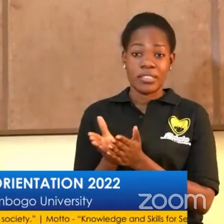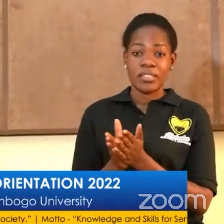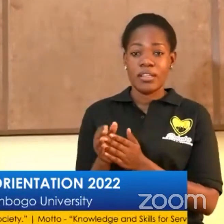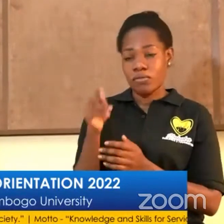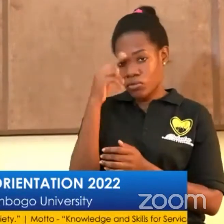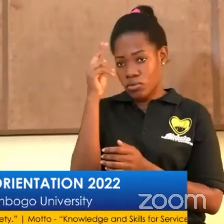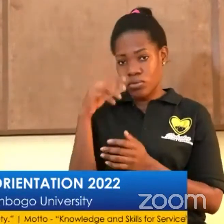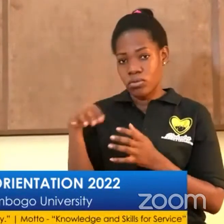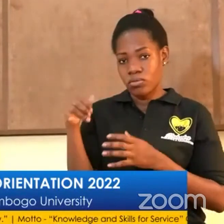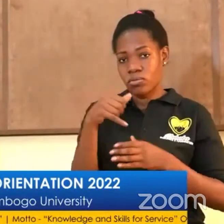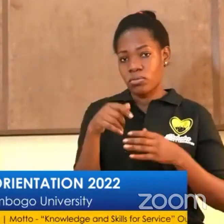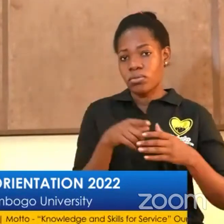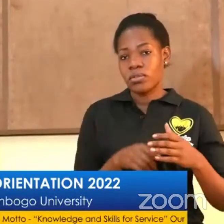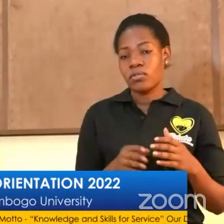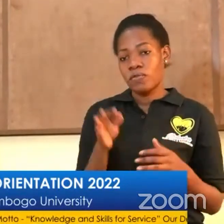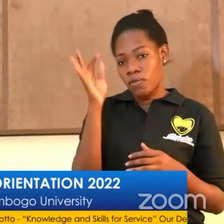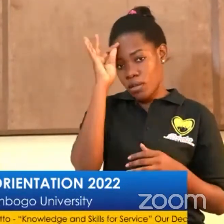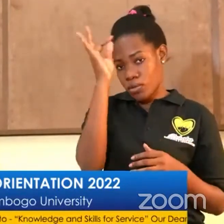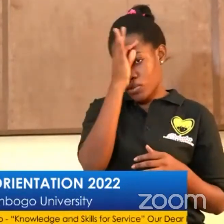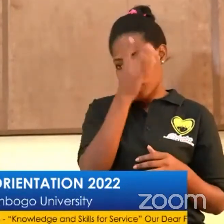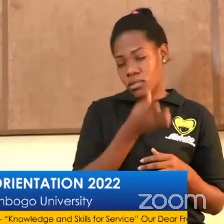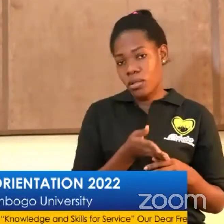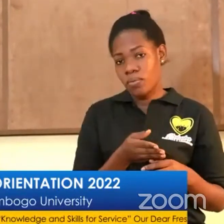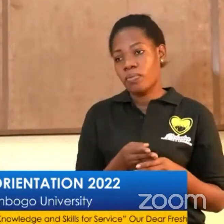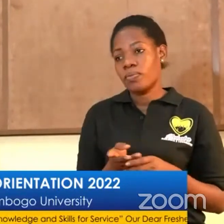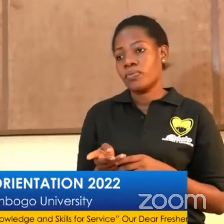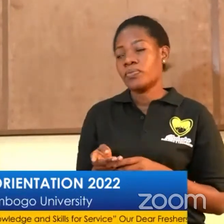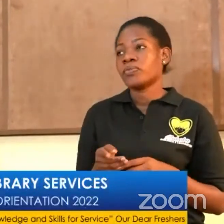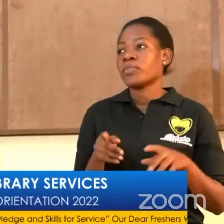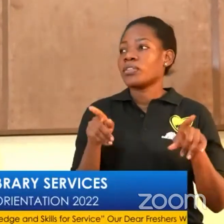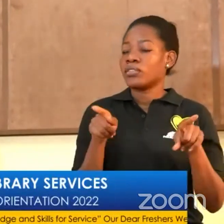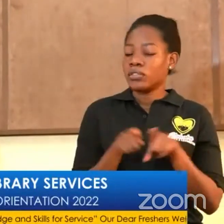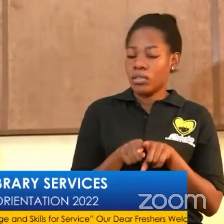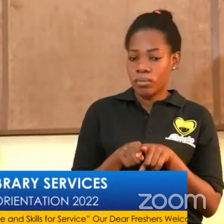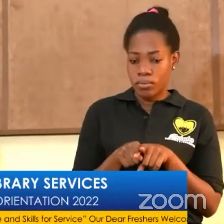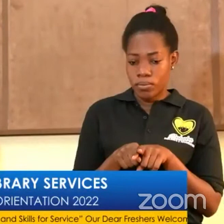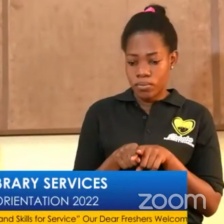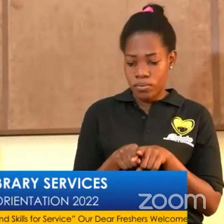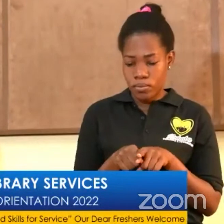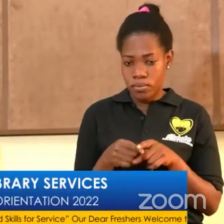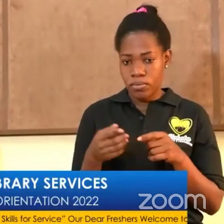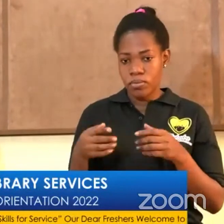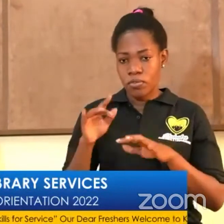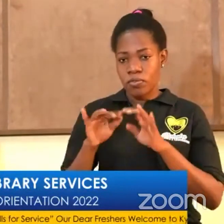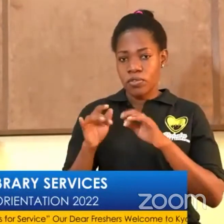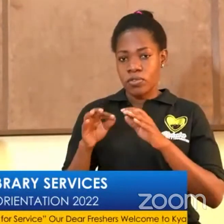those faculties. There are also offices of the head librarian.